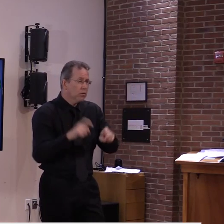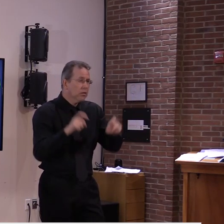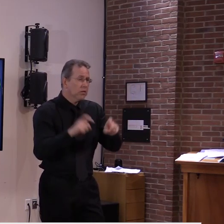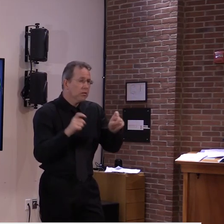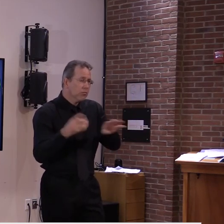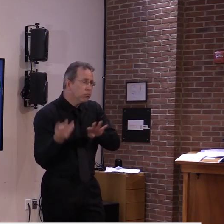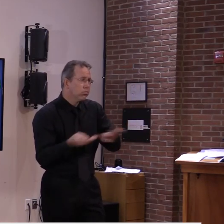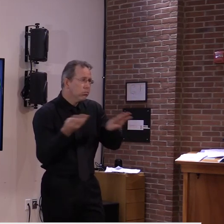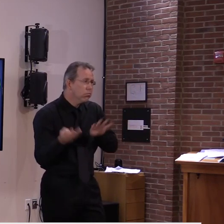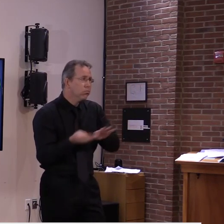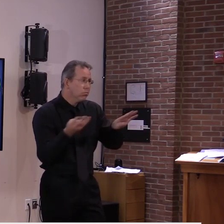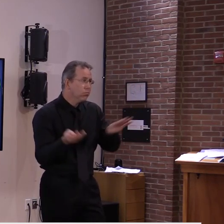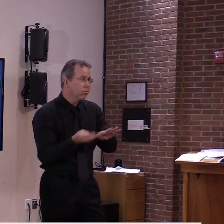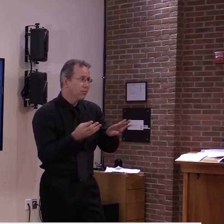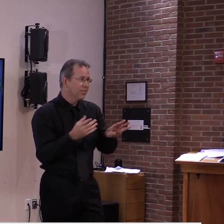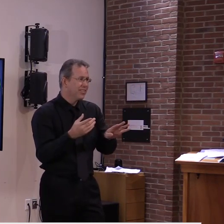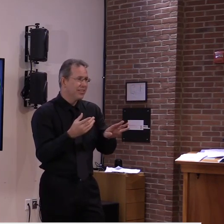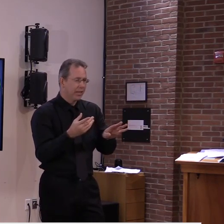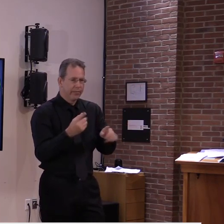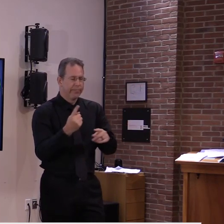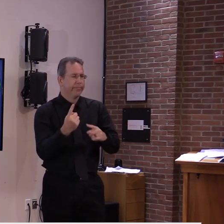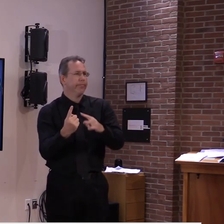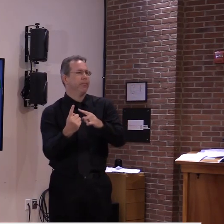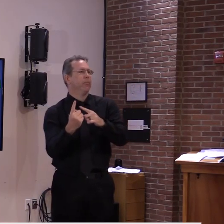on 249 tests.